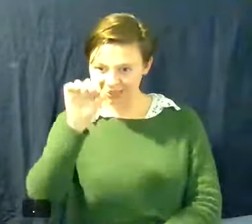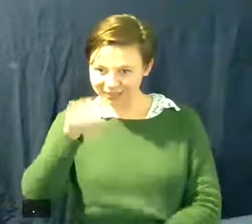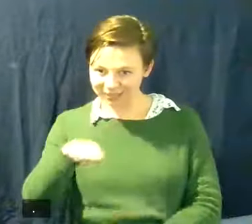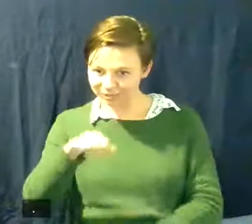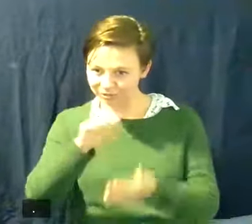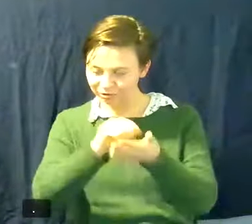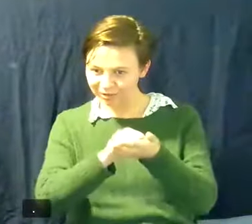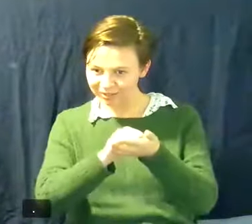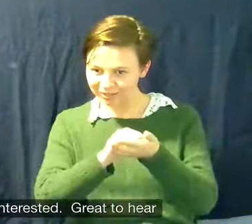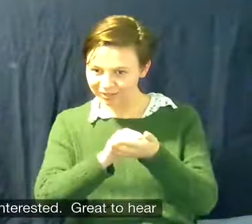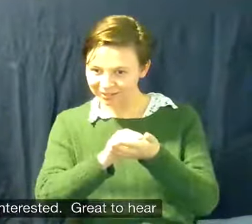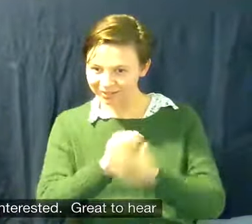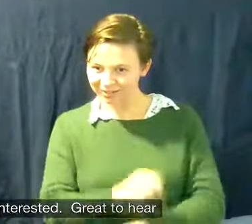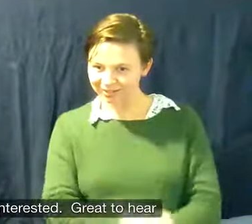Who's the babysitter?